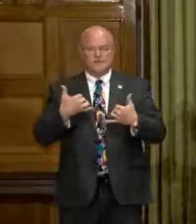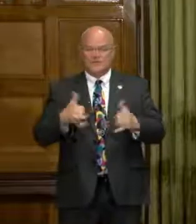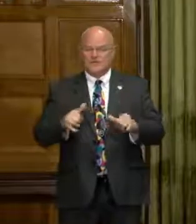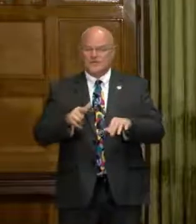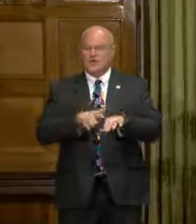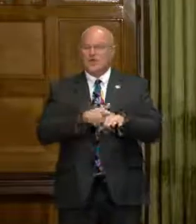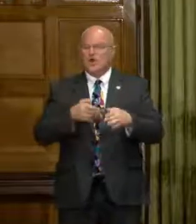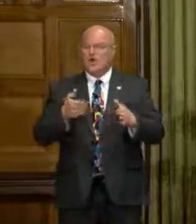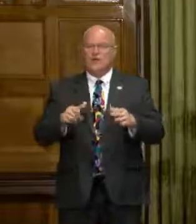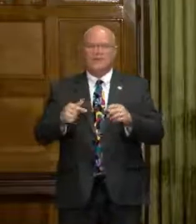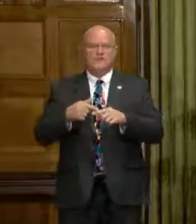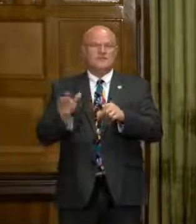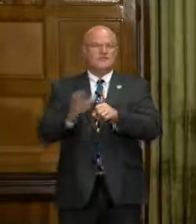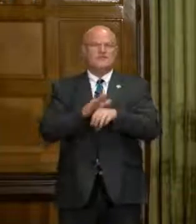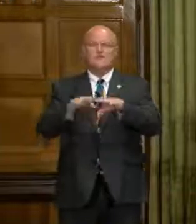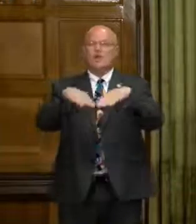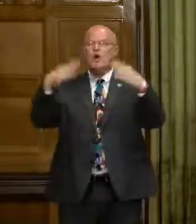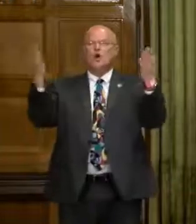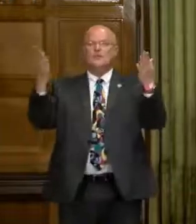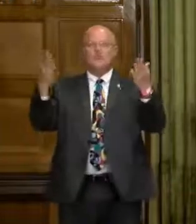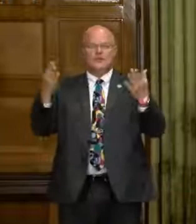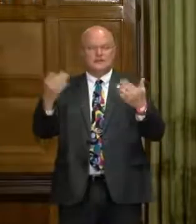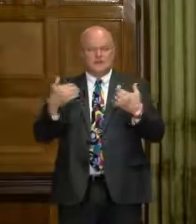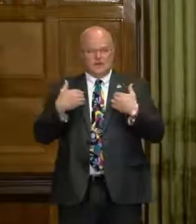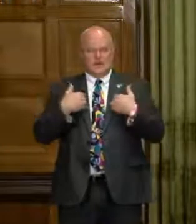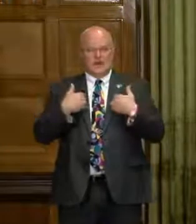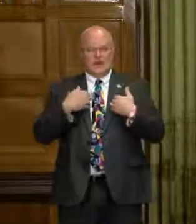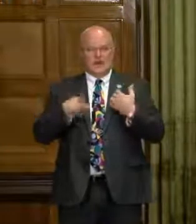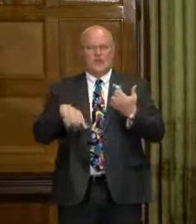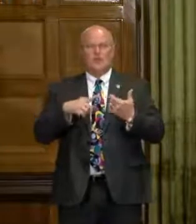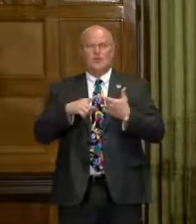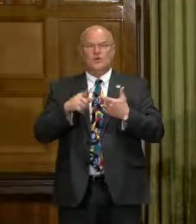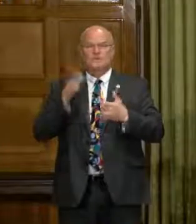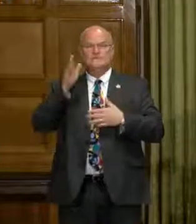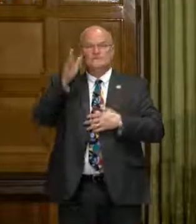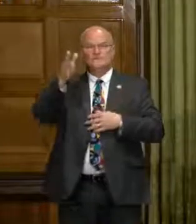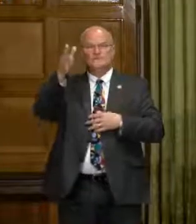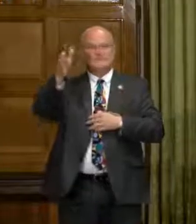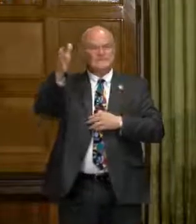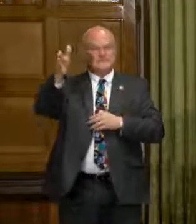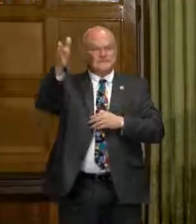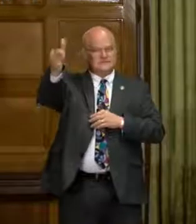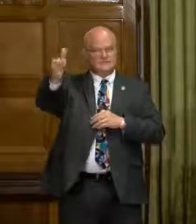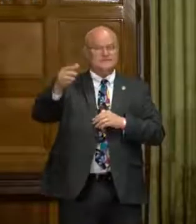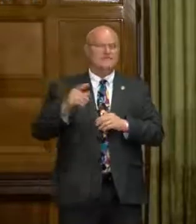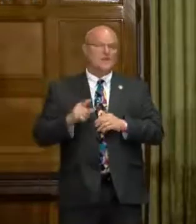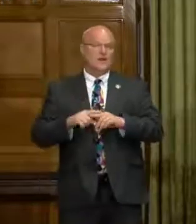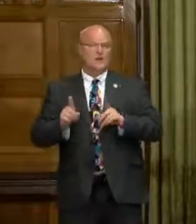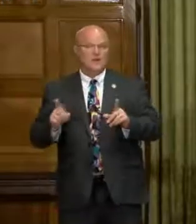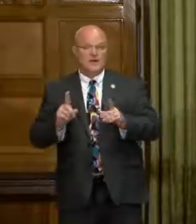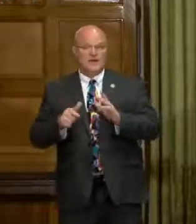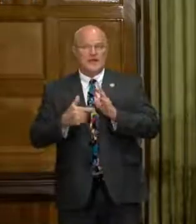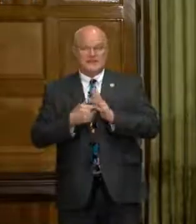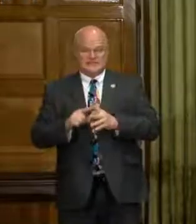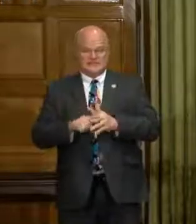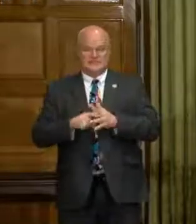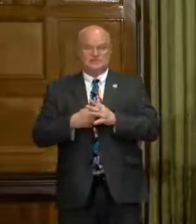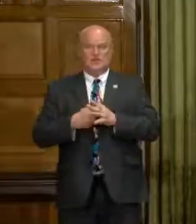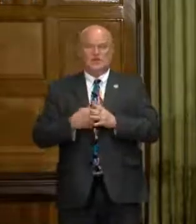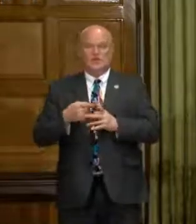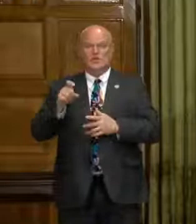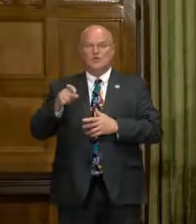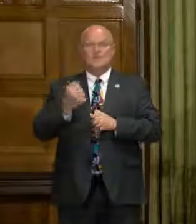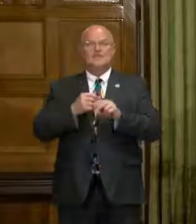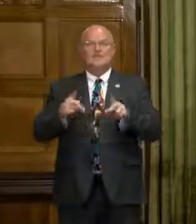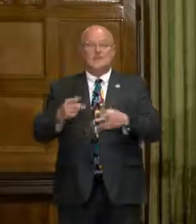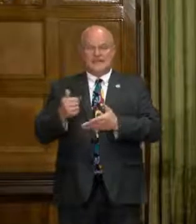long ways from a full opening that we would have whenever we get further down the road. But this is a start, and we